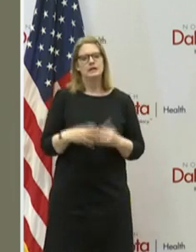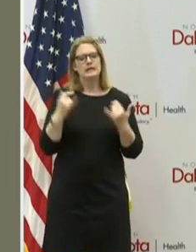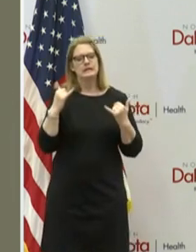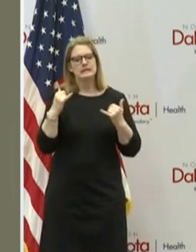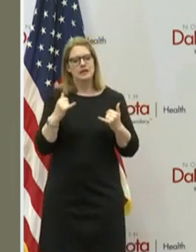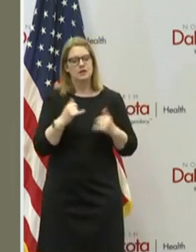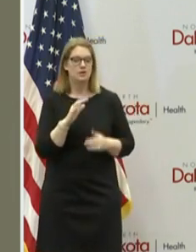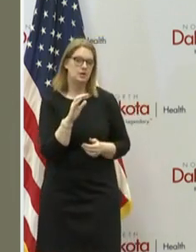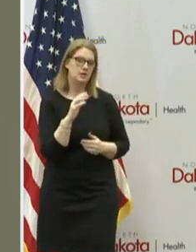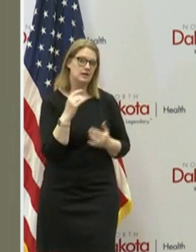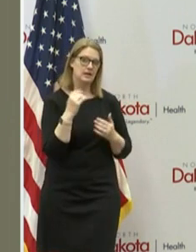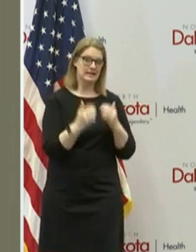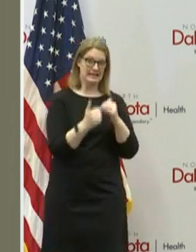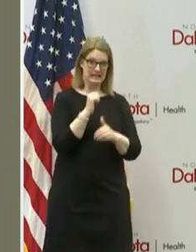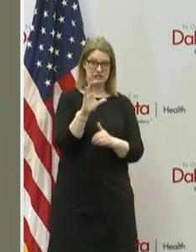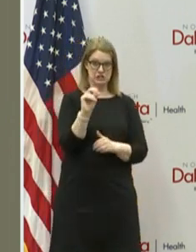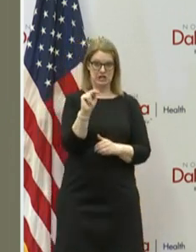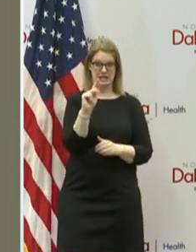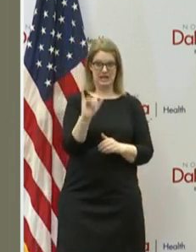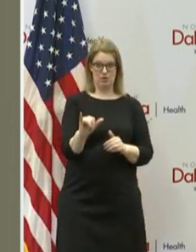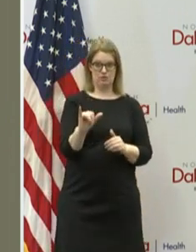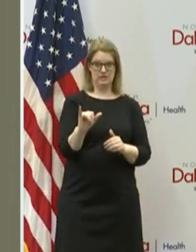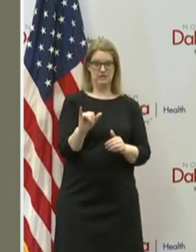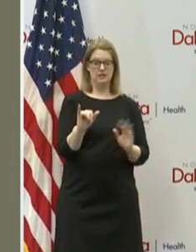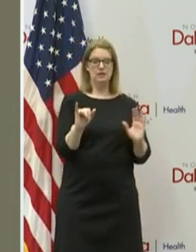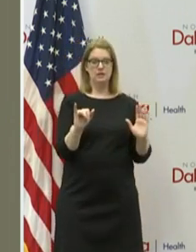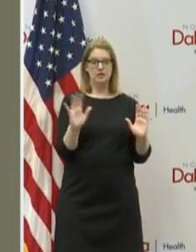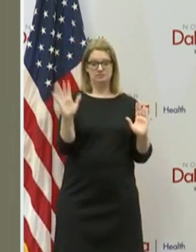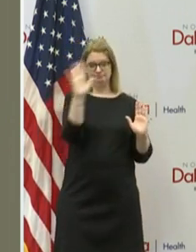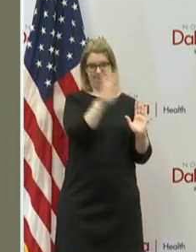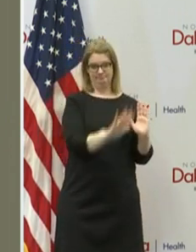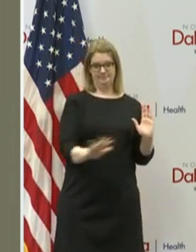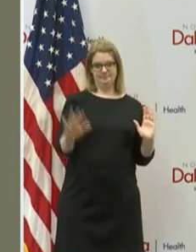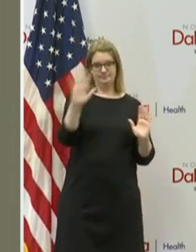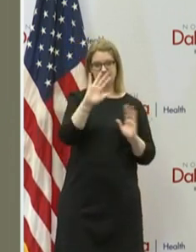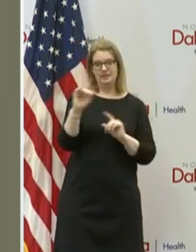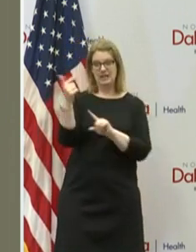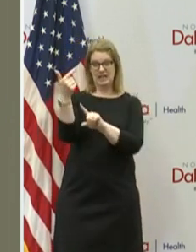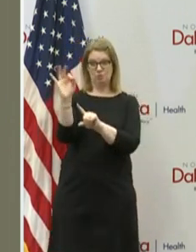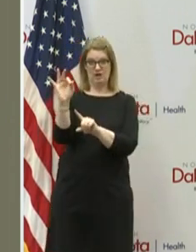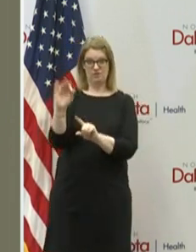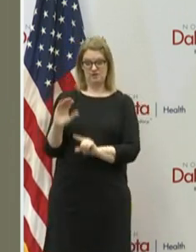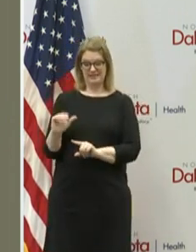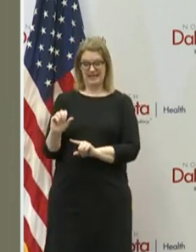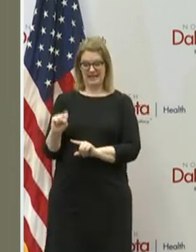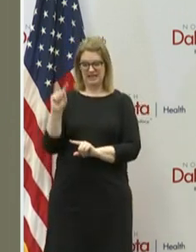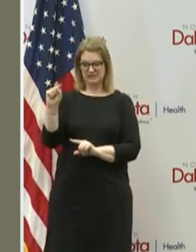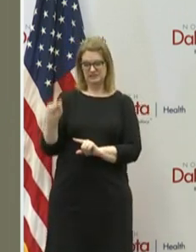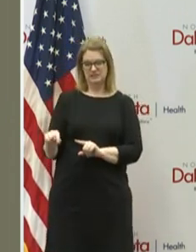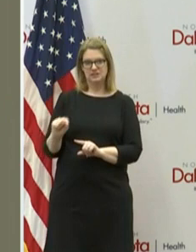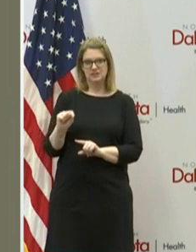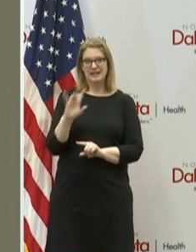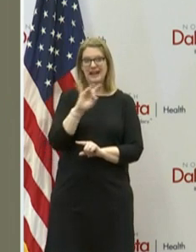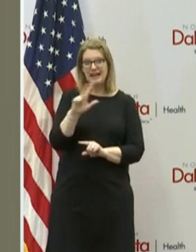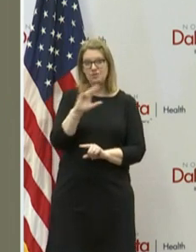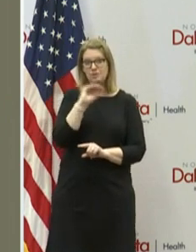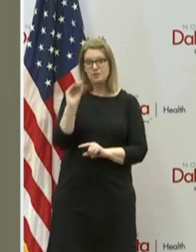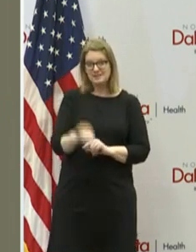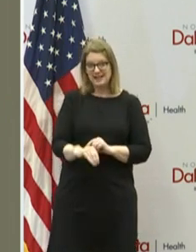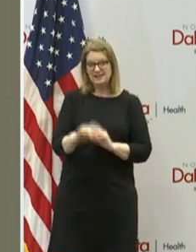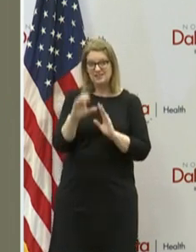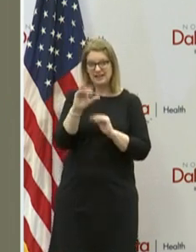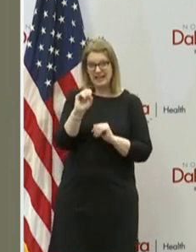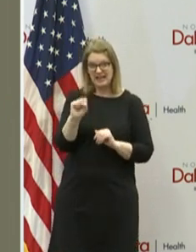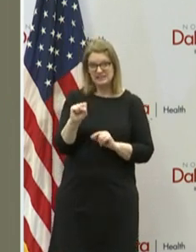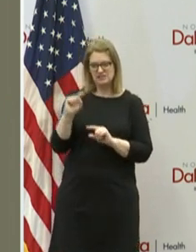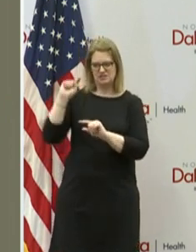look at the active cases by county, which I mentioned, again, in Grand Forks and Cass County, 83% of the cases statewide are in